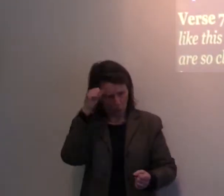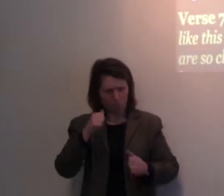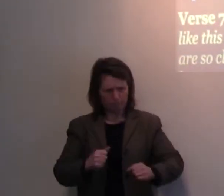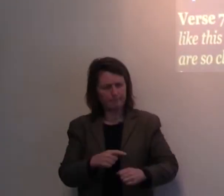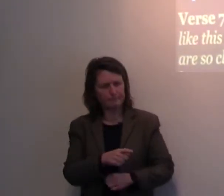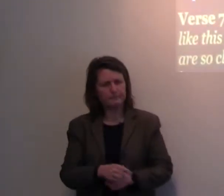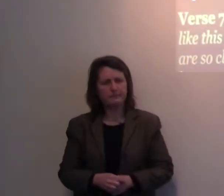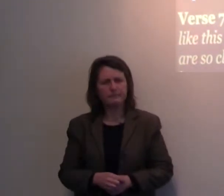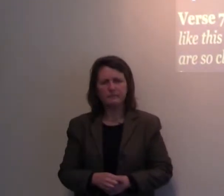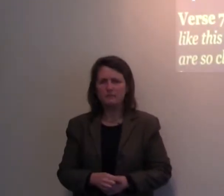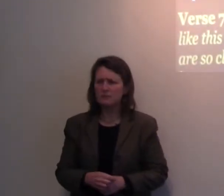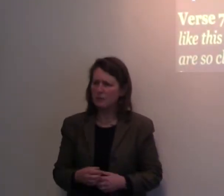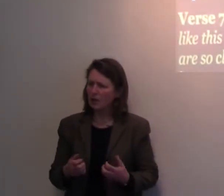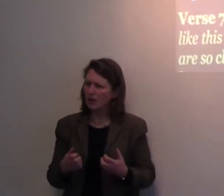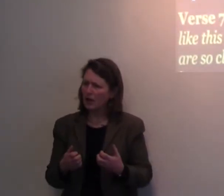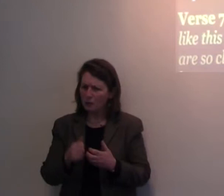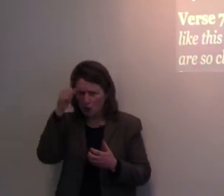Why was he so sure?